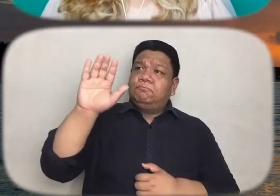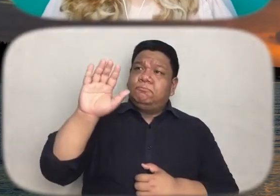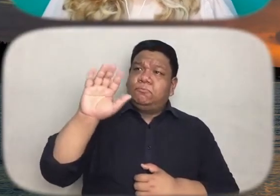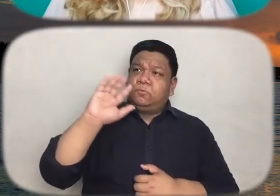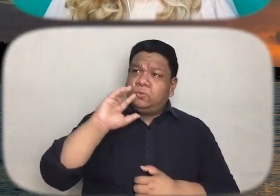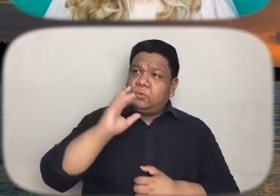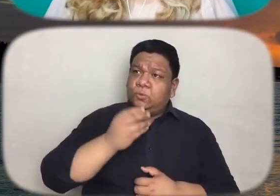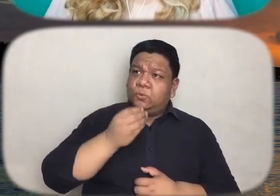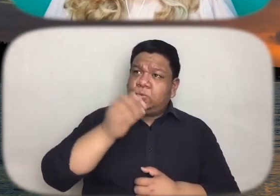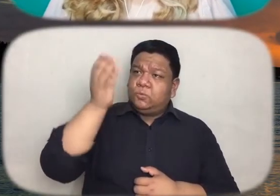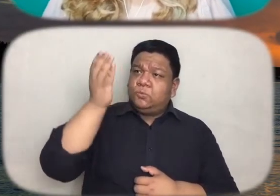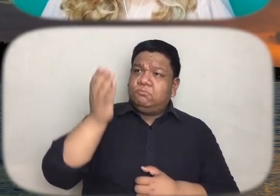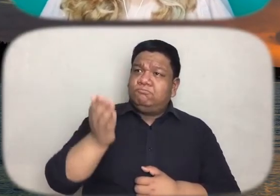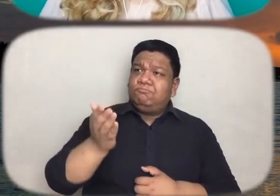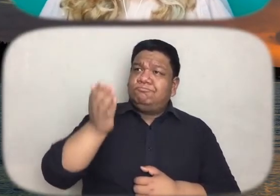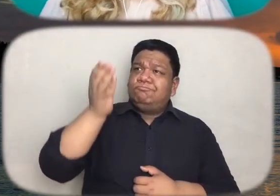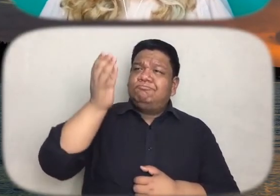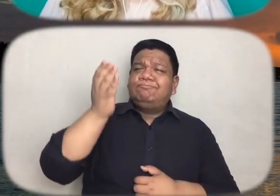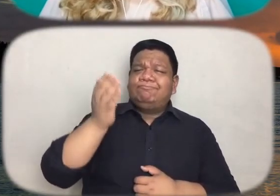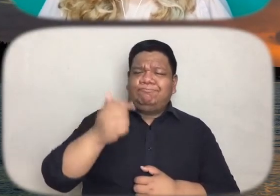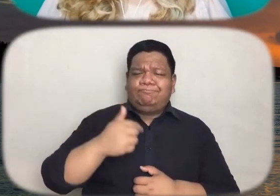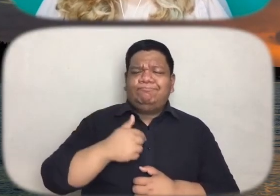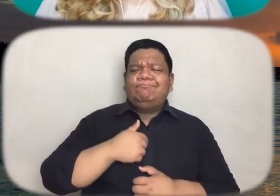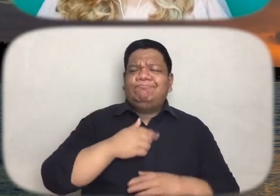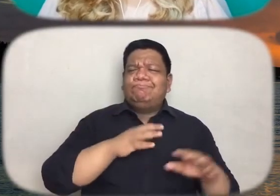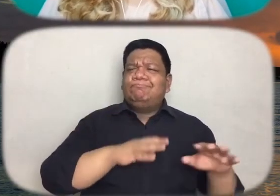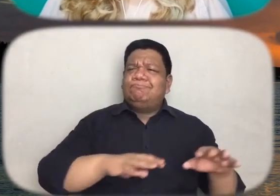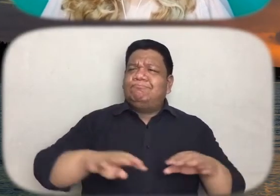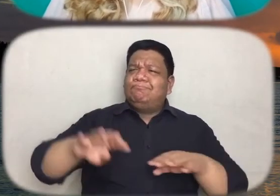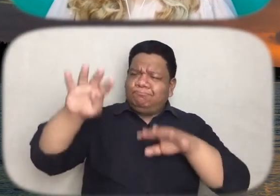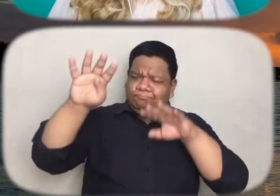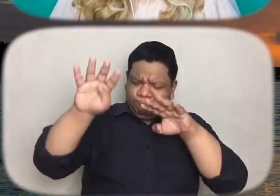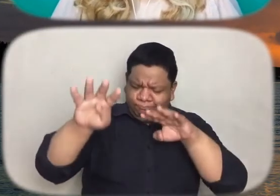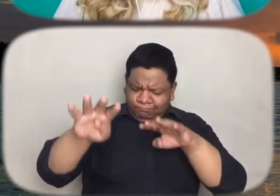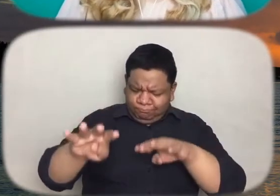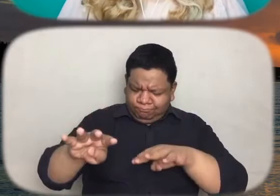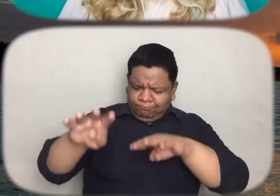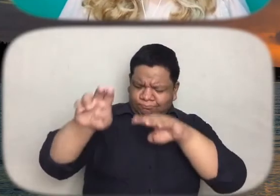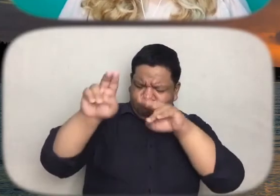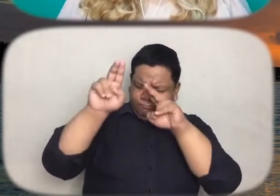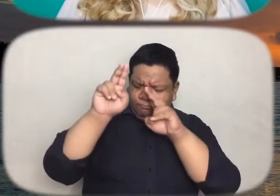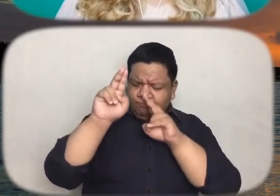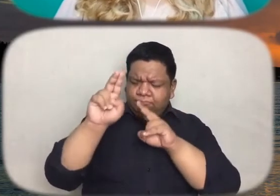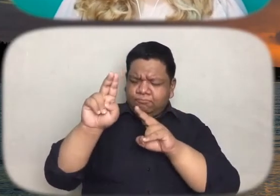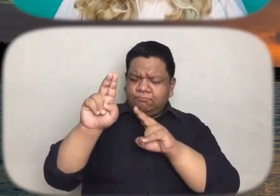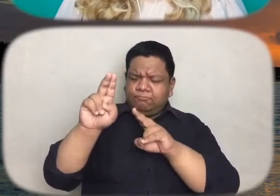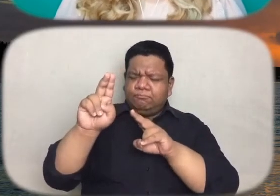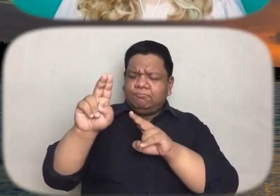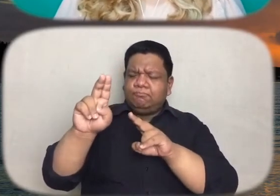Because of who you are, I give you glory.